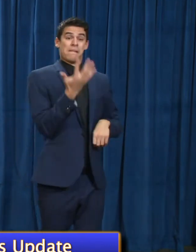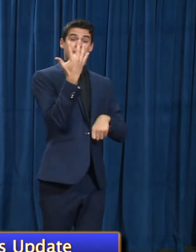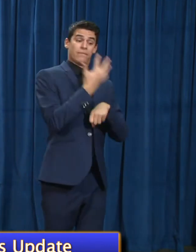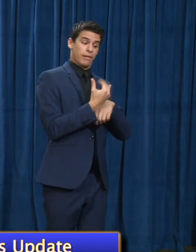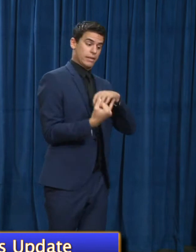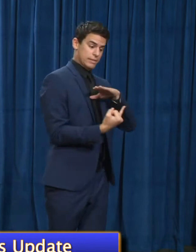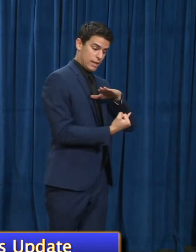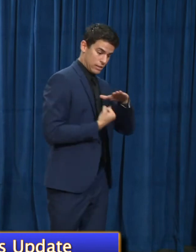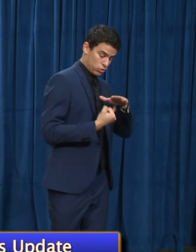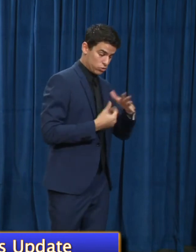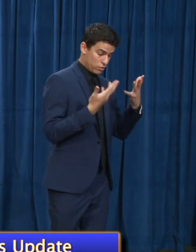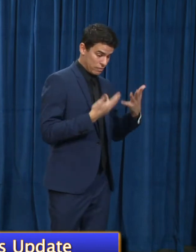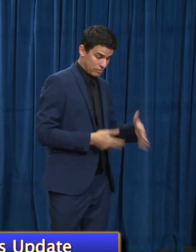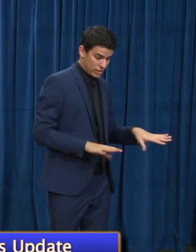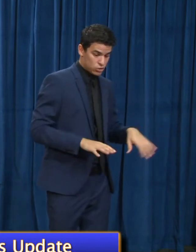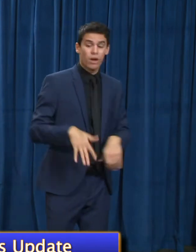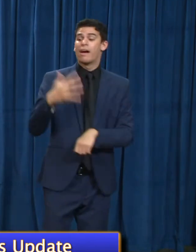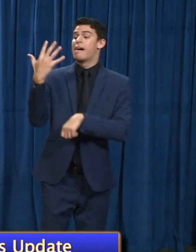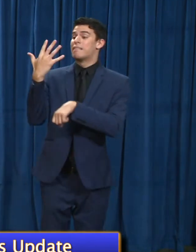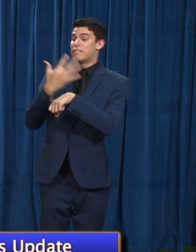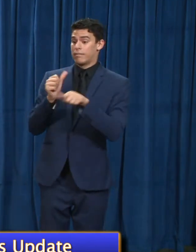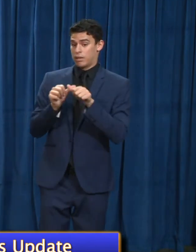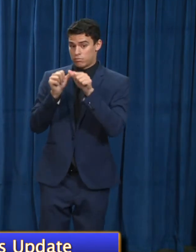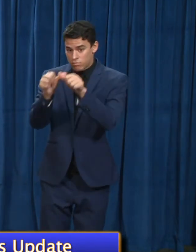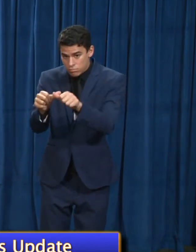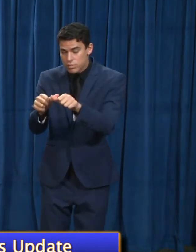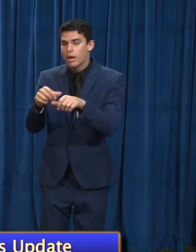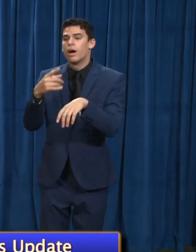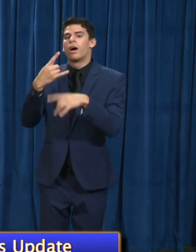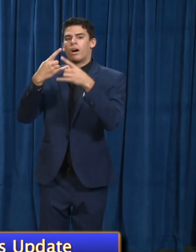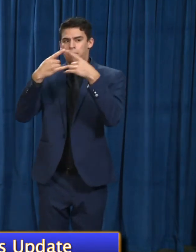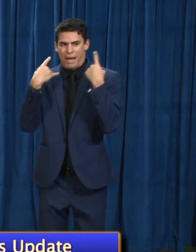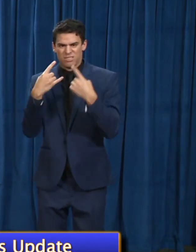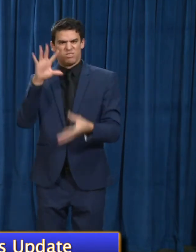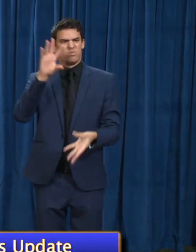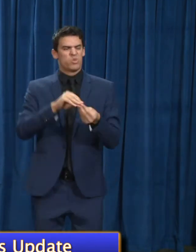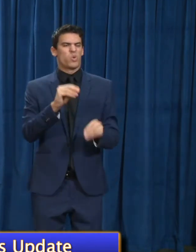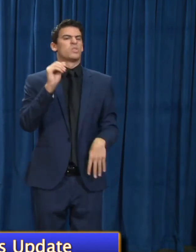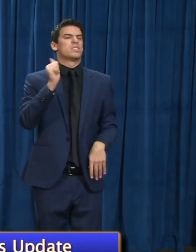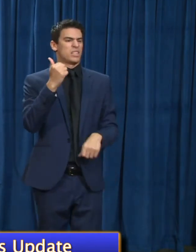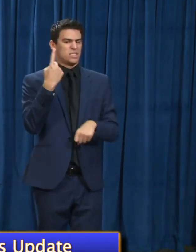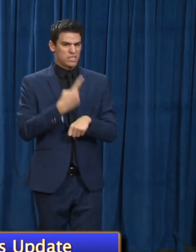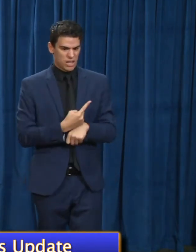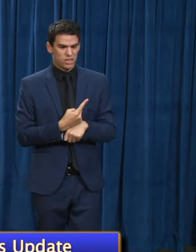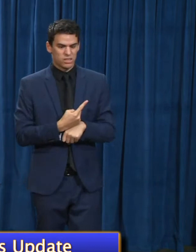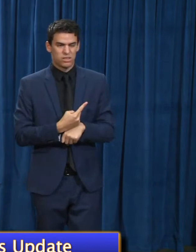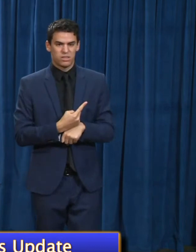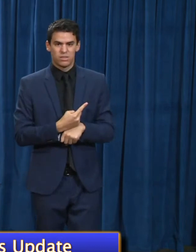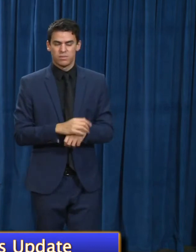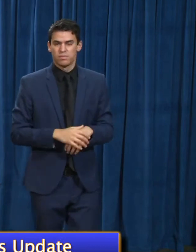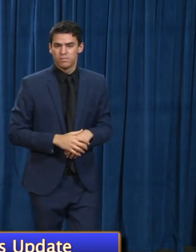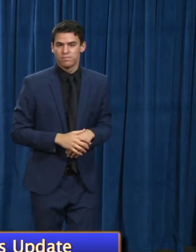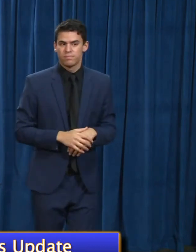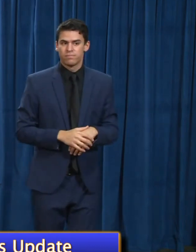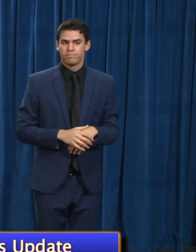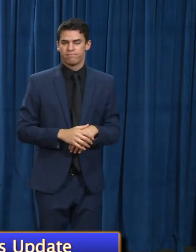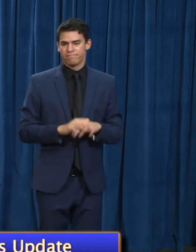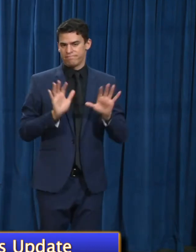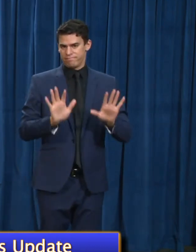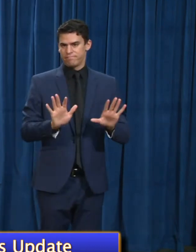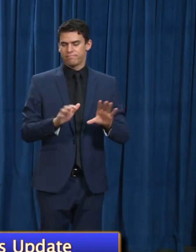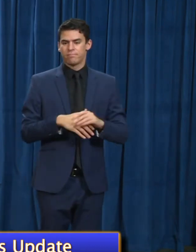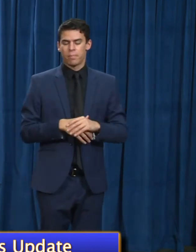asymptomatic, for those symptomatic with infection, and for those in quarantine for 5 days.